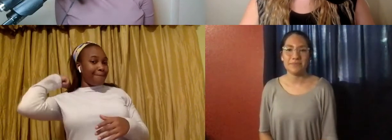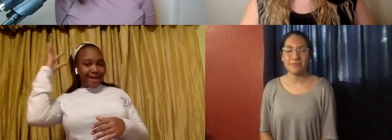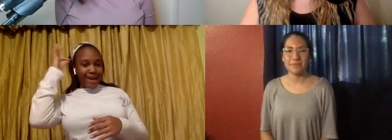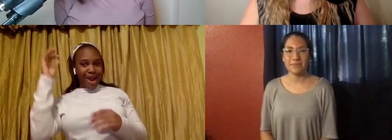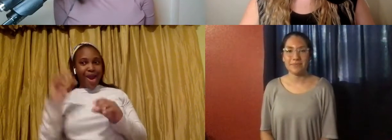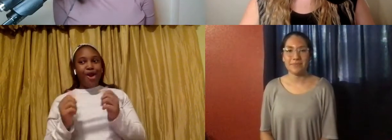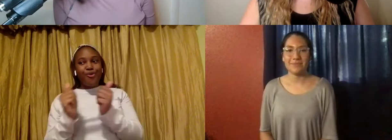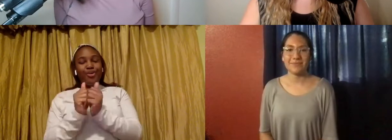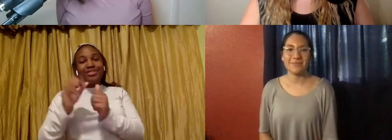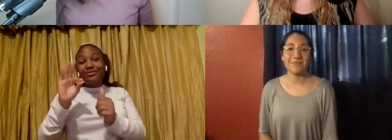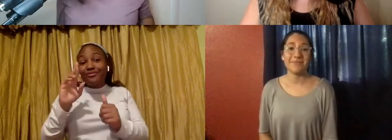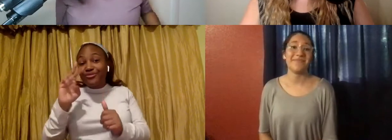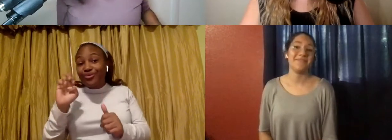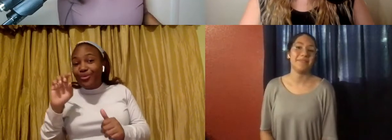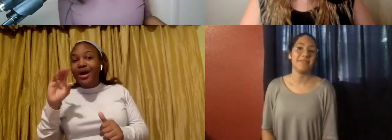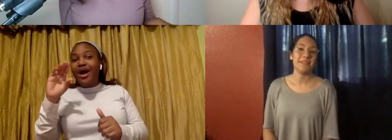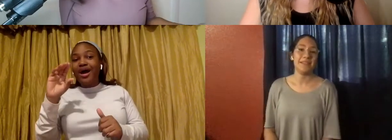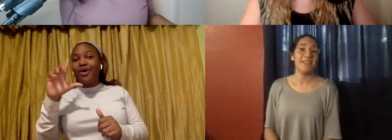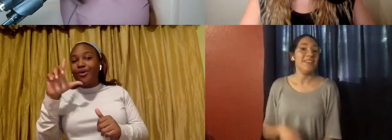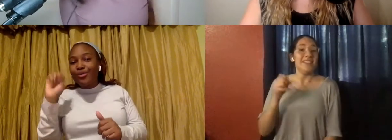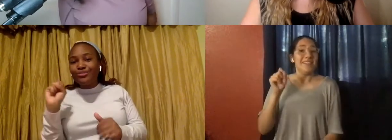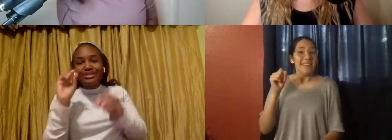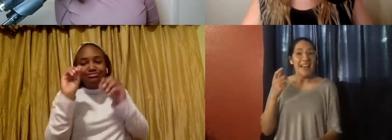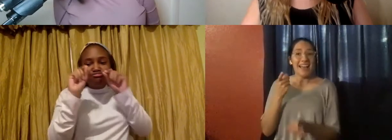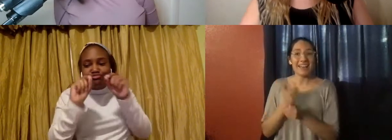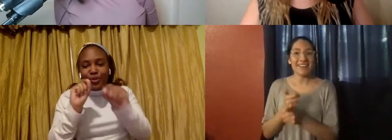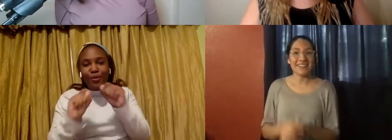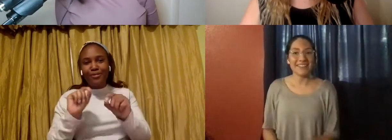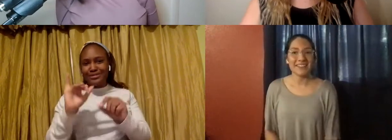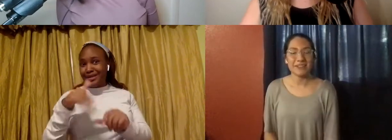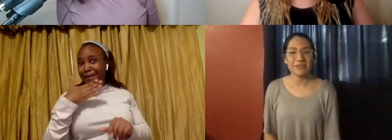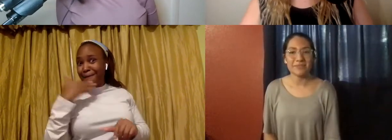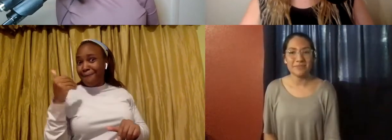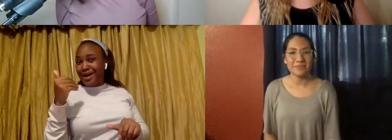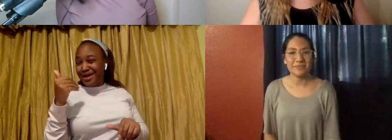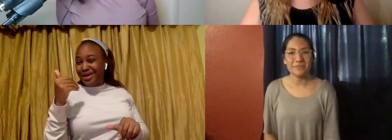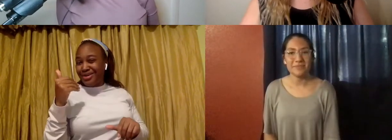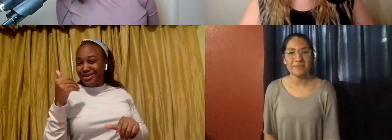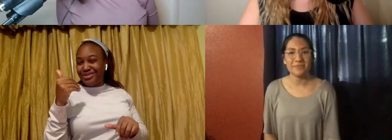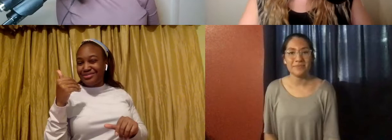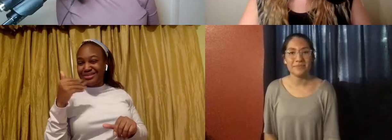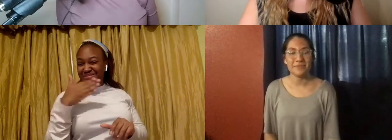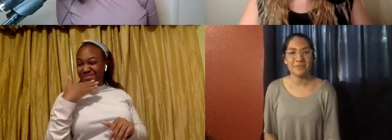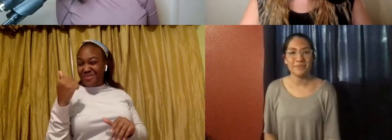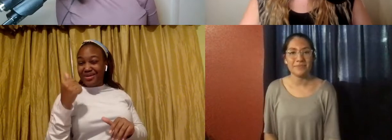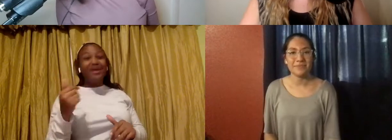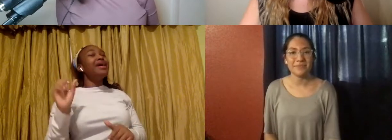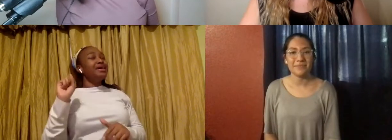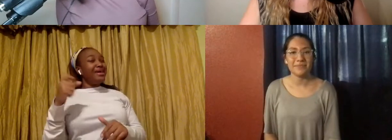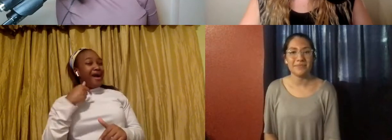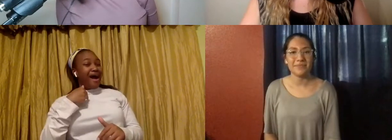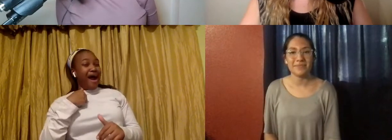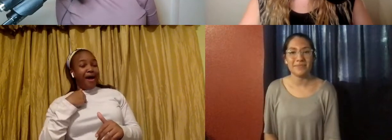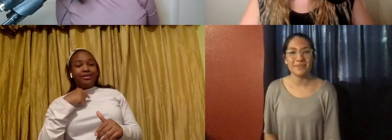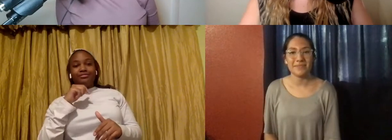freckles. Yeah. Like, right? is that a better option? Like, I'm hairless, but, you know,